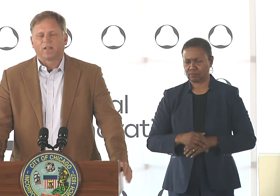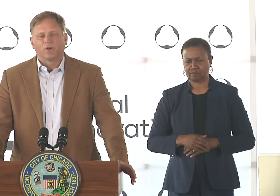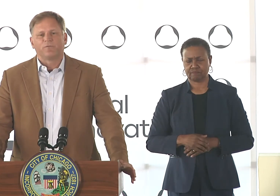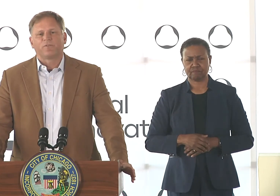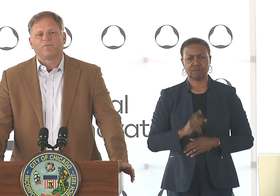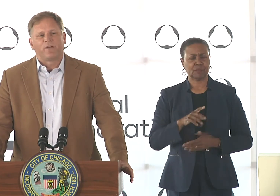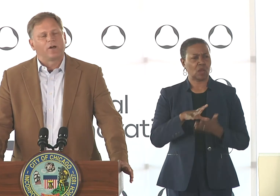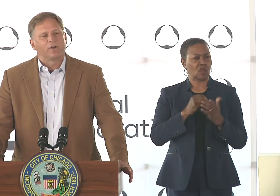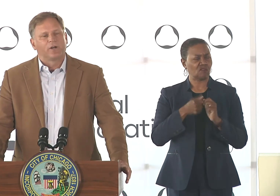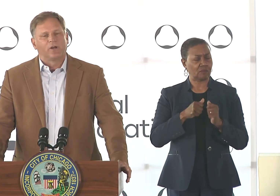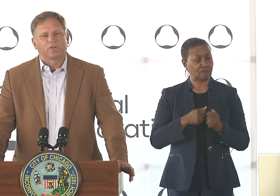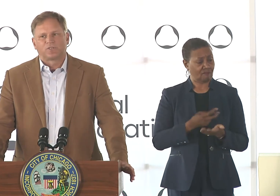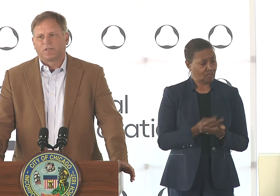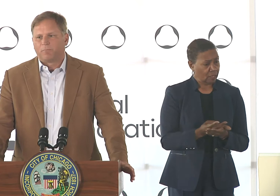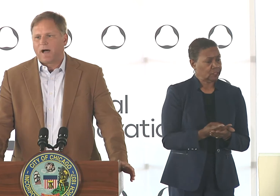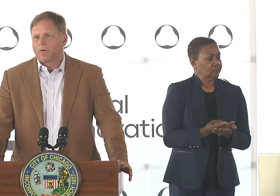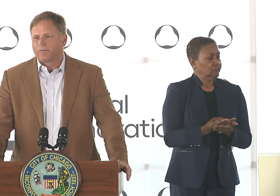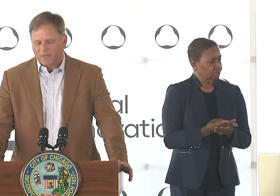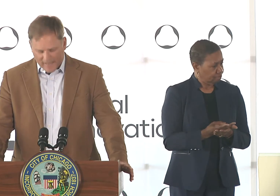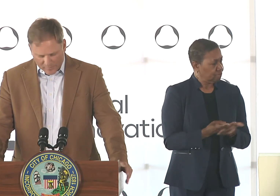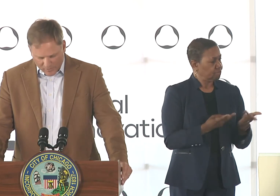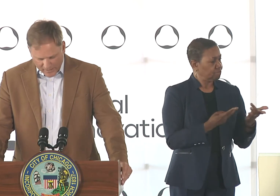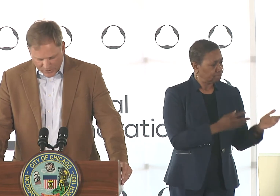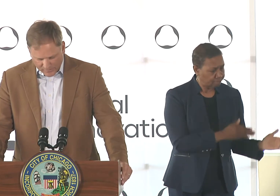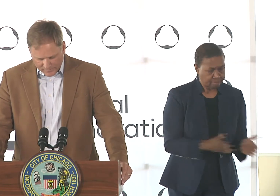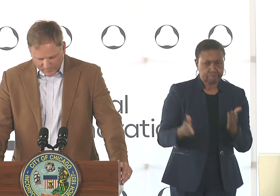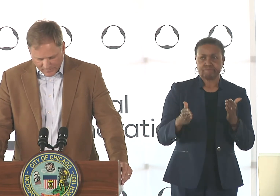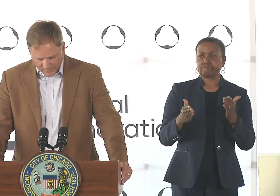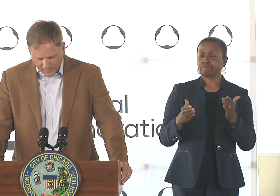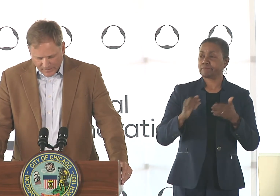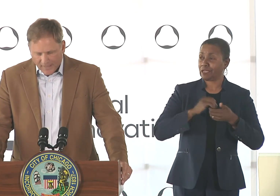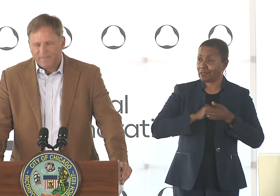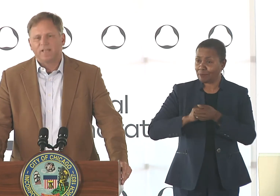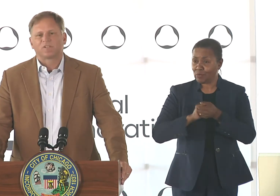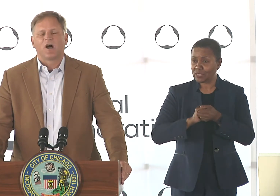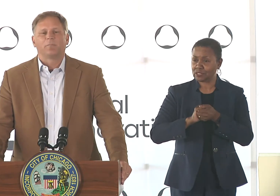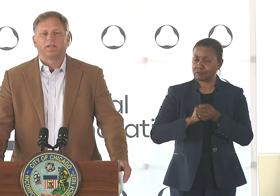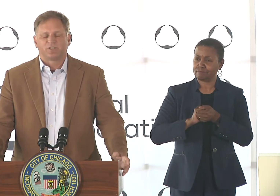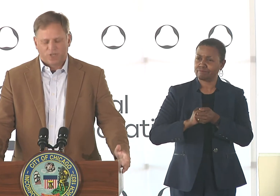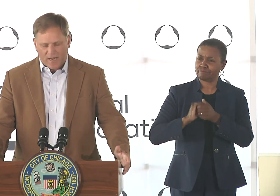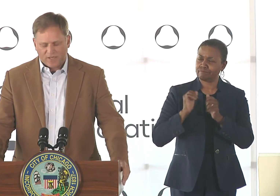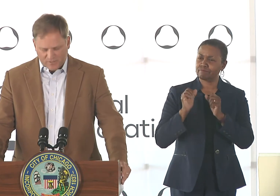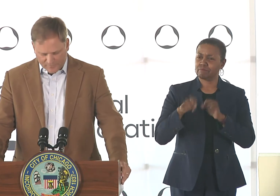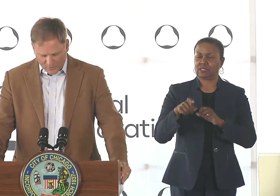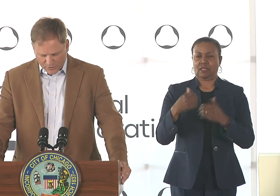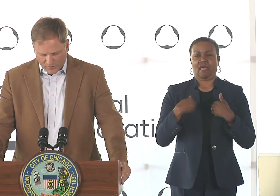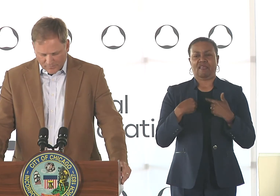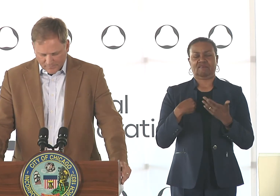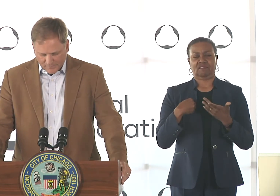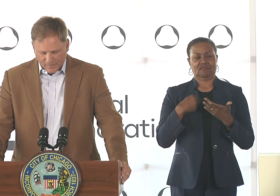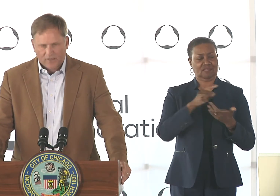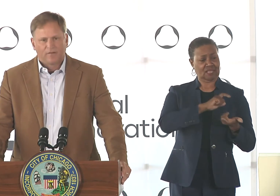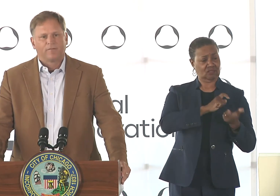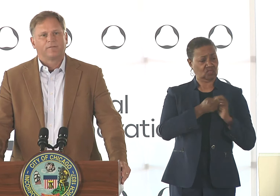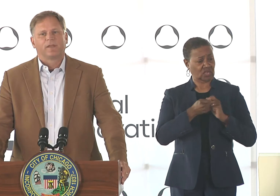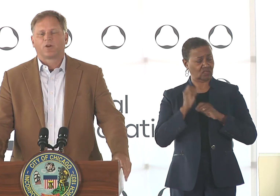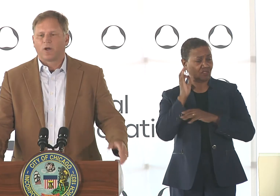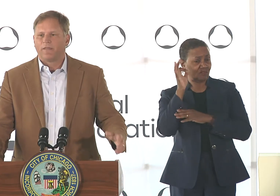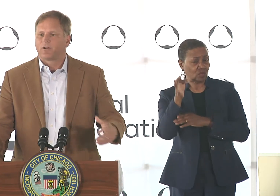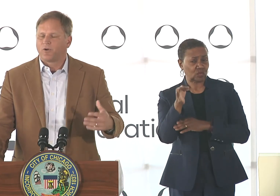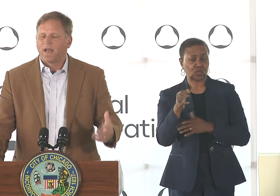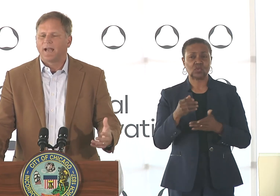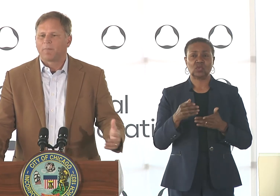people that learned from failure and understood the power of collaboration. These companies changed the future.